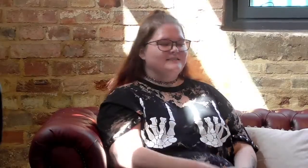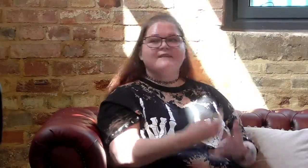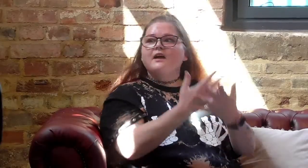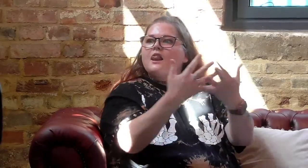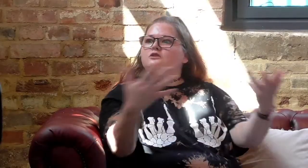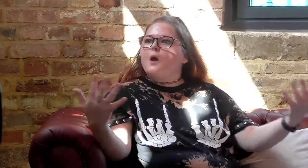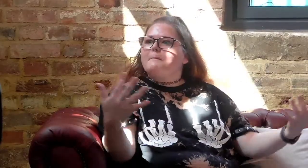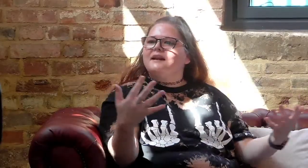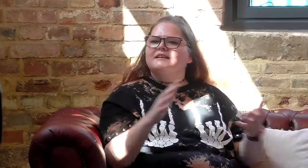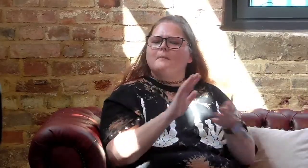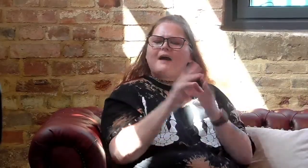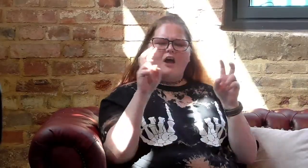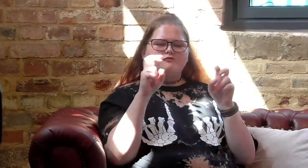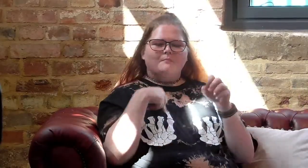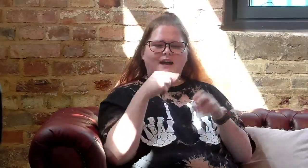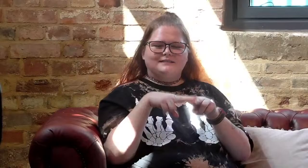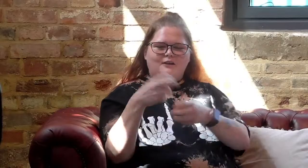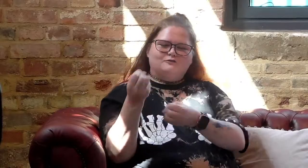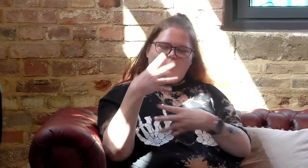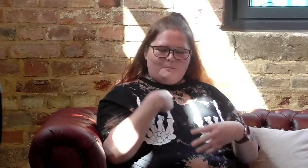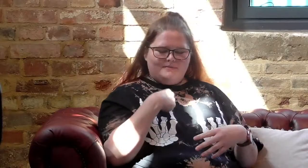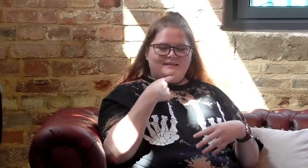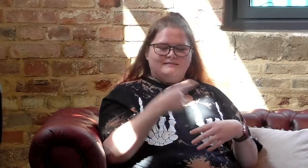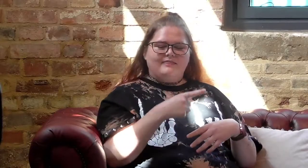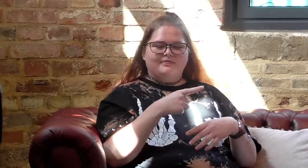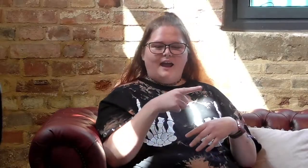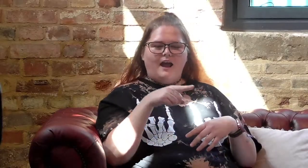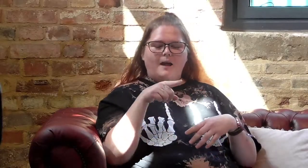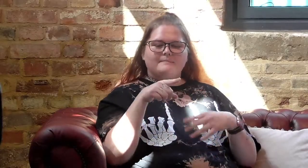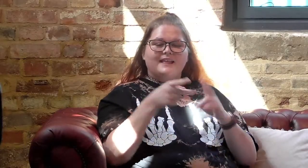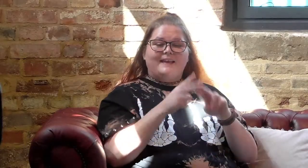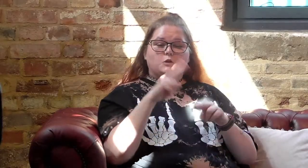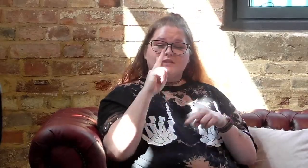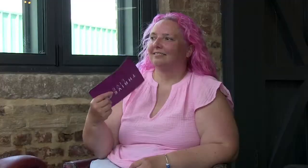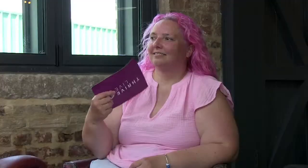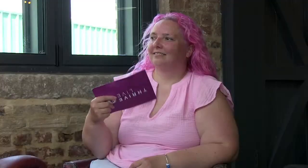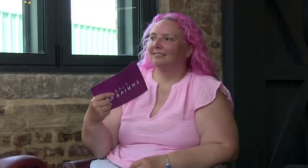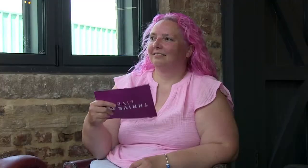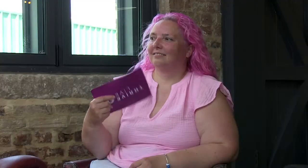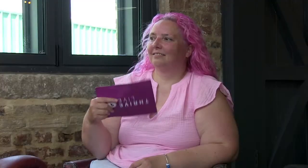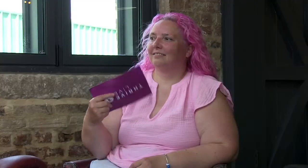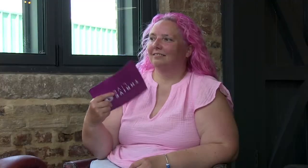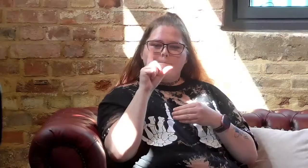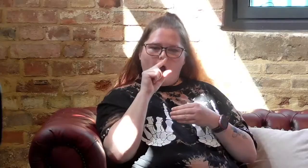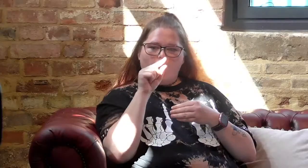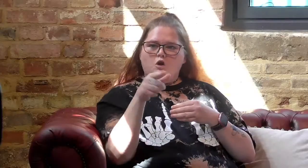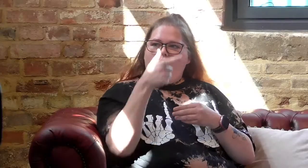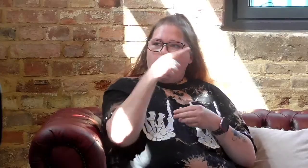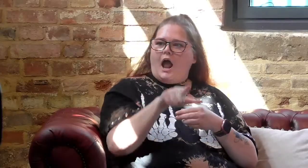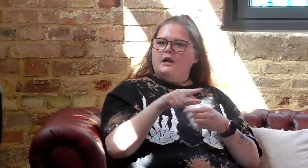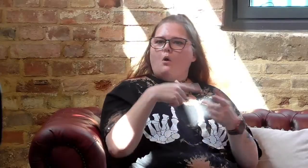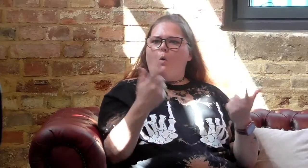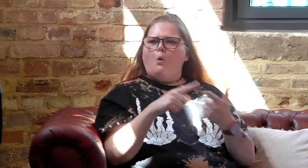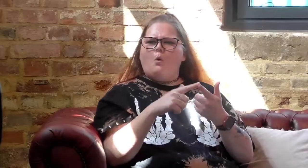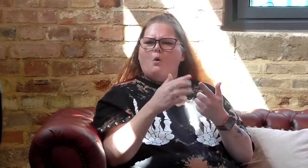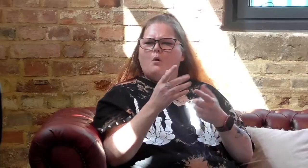them. If there's lots, like I think it's my dad that told me, if you see more than one, it's lucky.